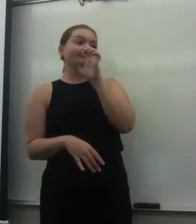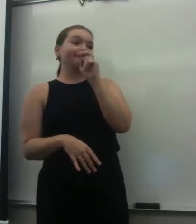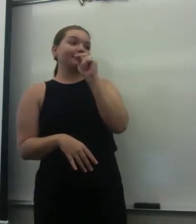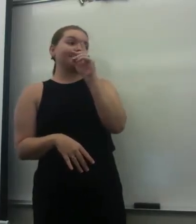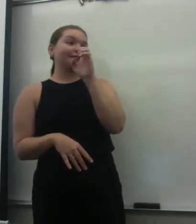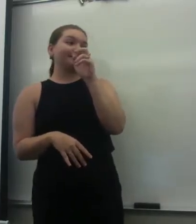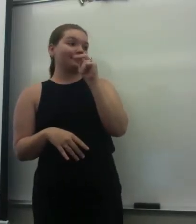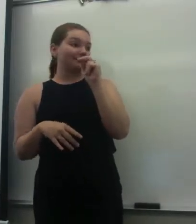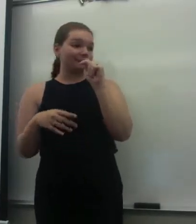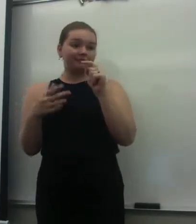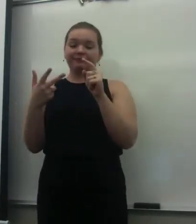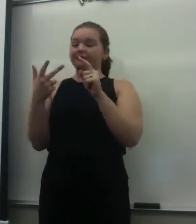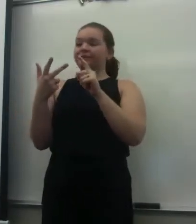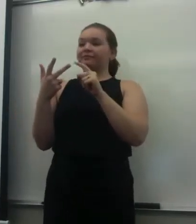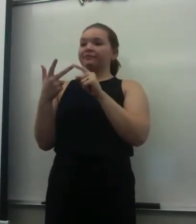the victim,